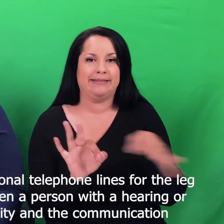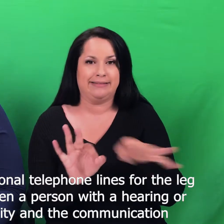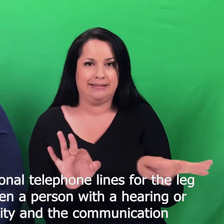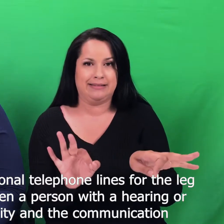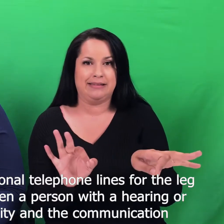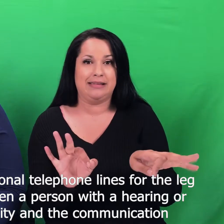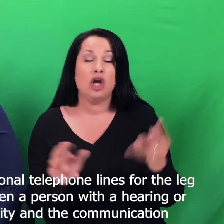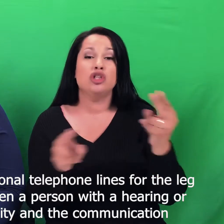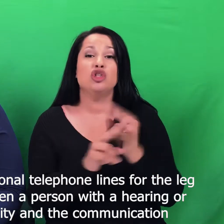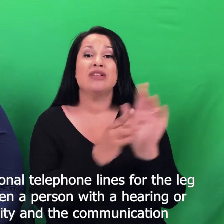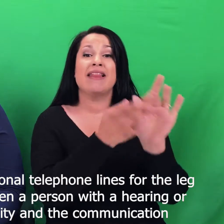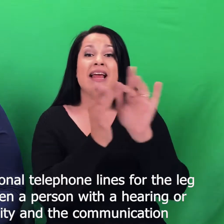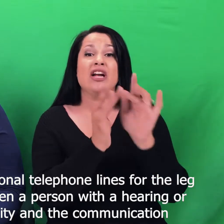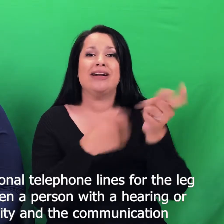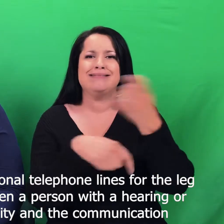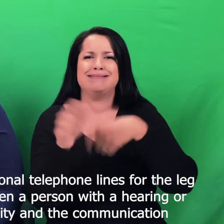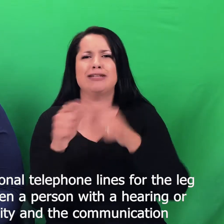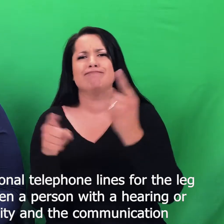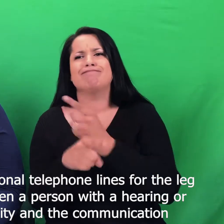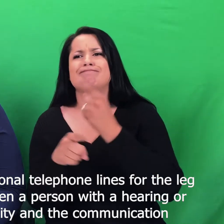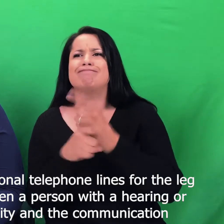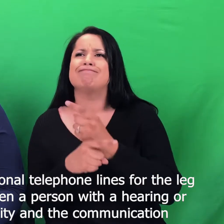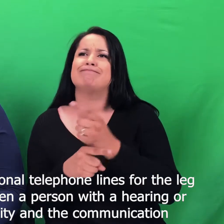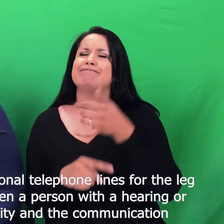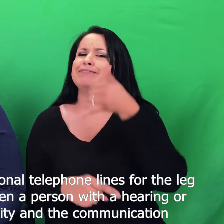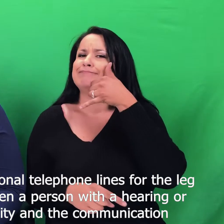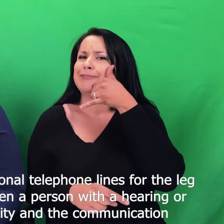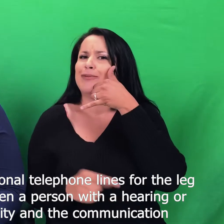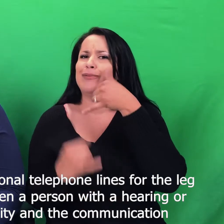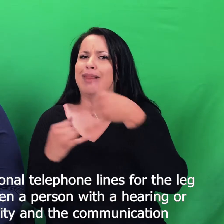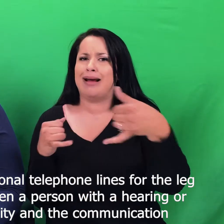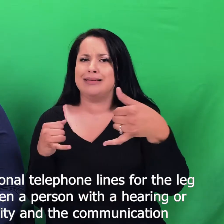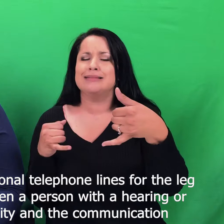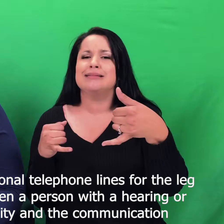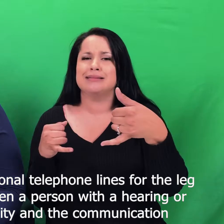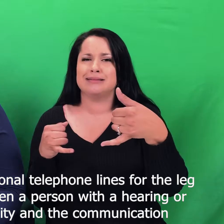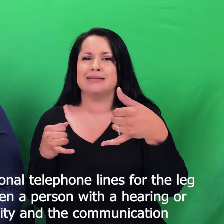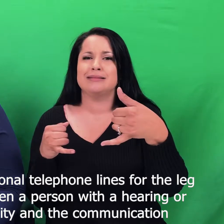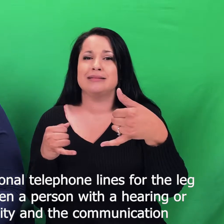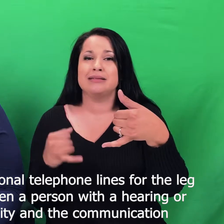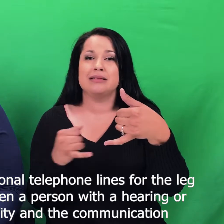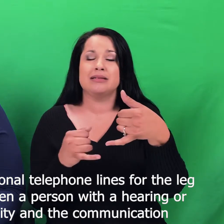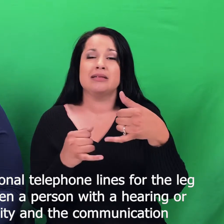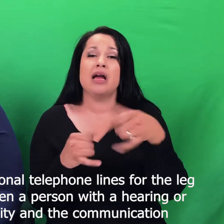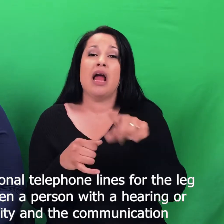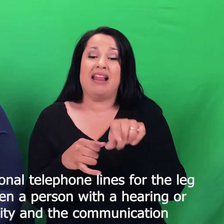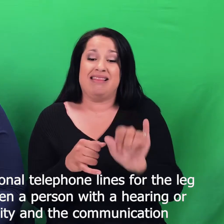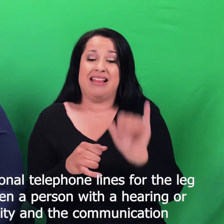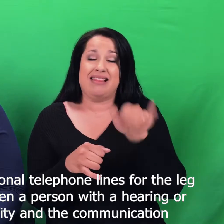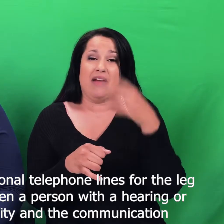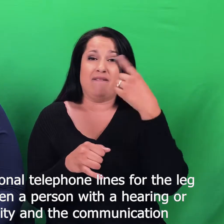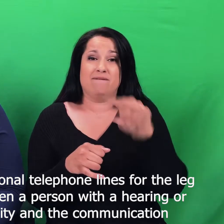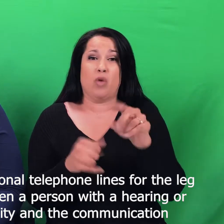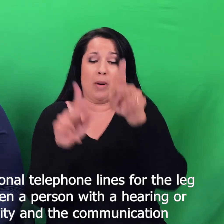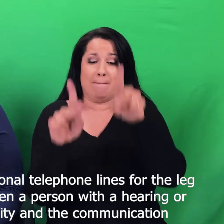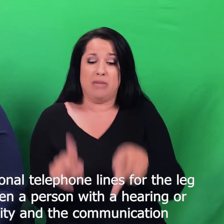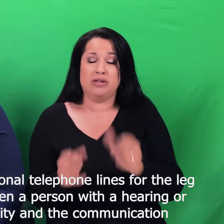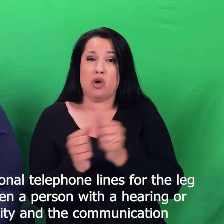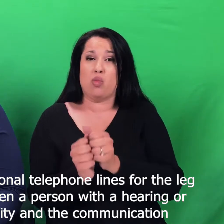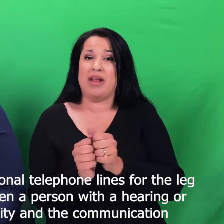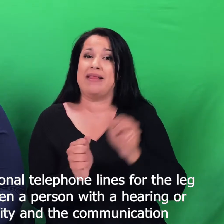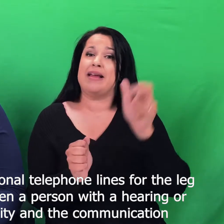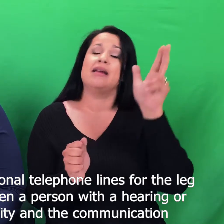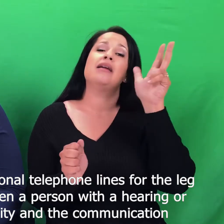rather than traditional telephone lines for the leg of the call between a person with a hearing or speech